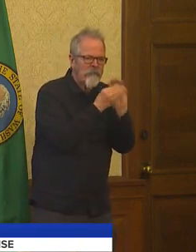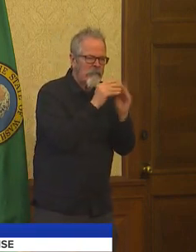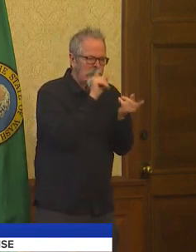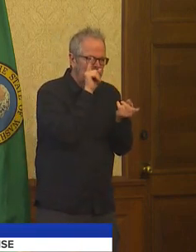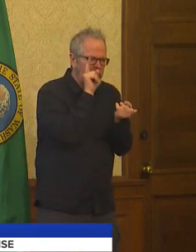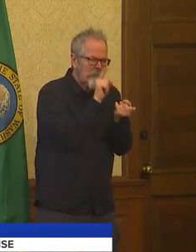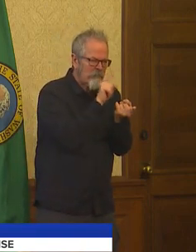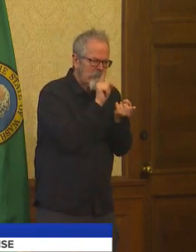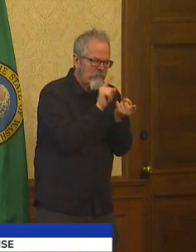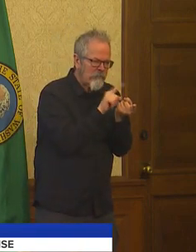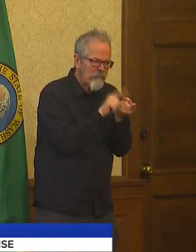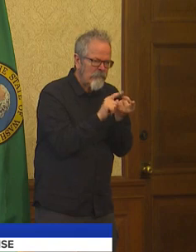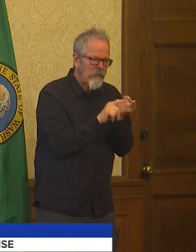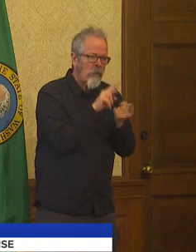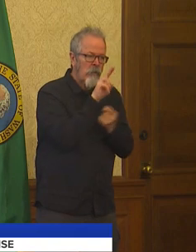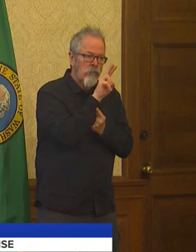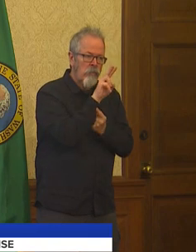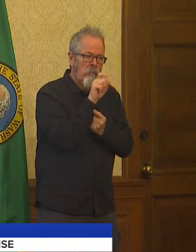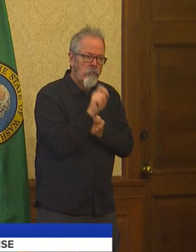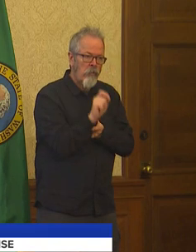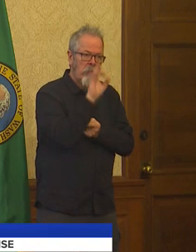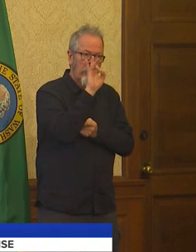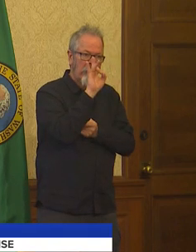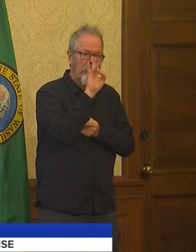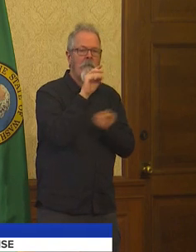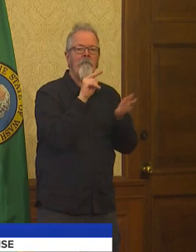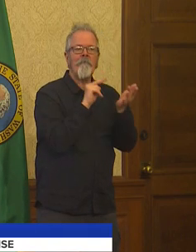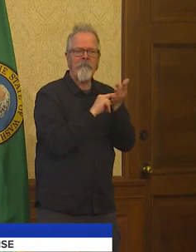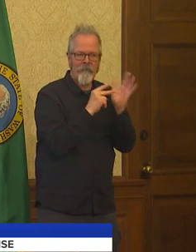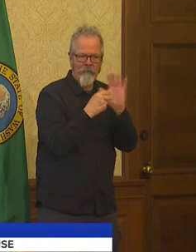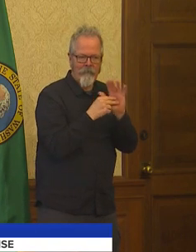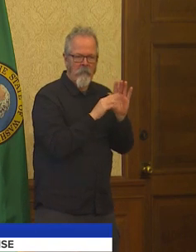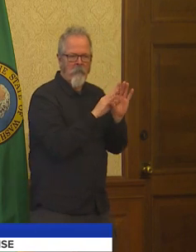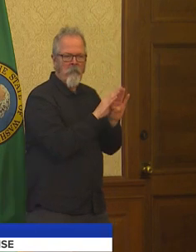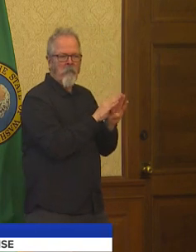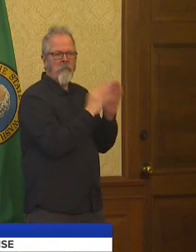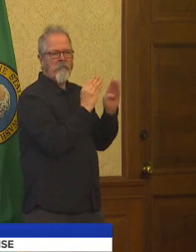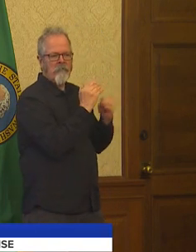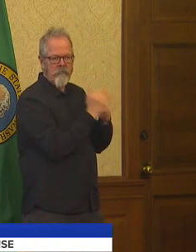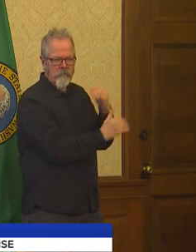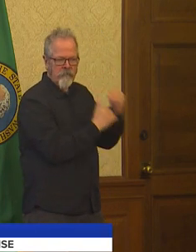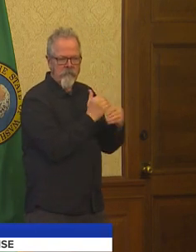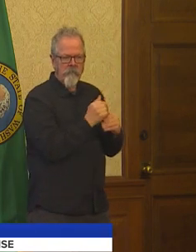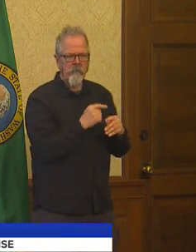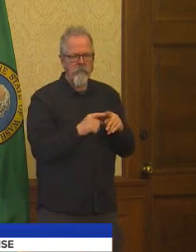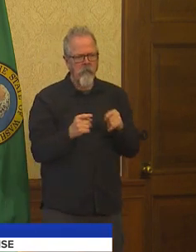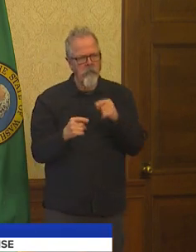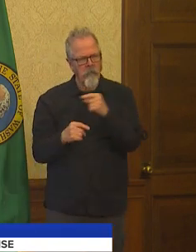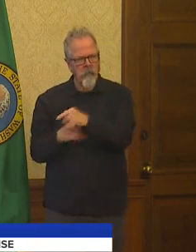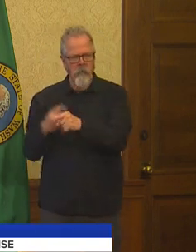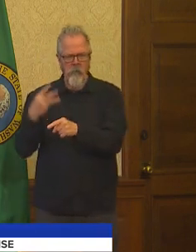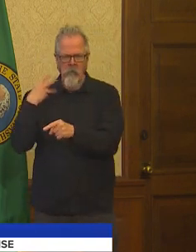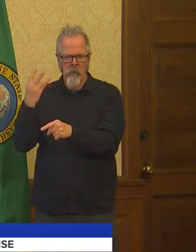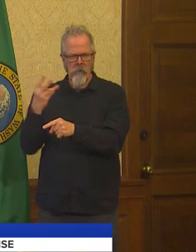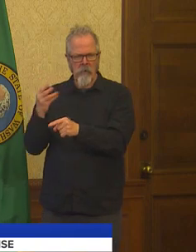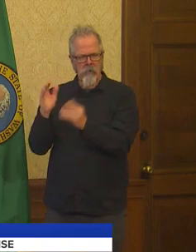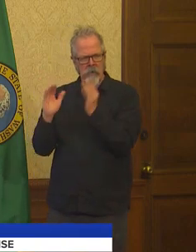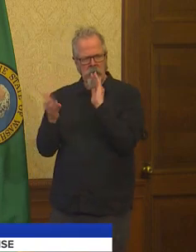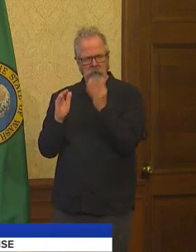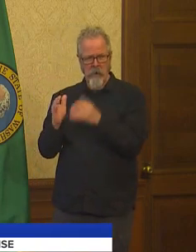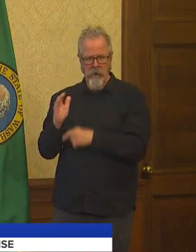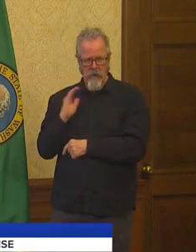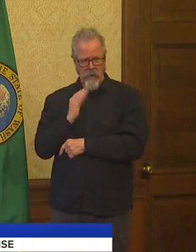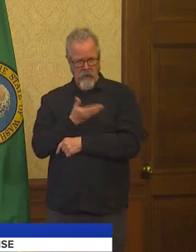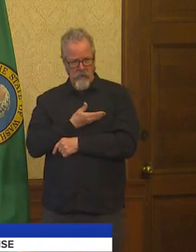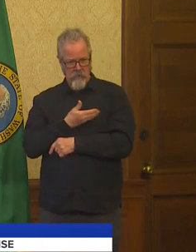curve, that graph? Do procedures in their hospitals that they haven't been doing, that they've been putting Of off because there's so